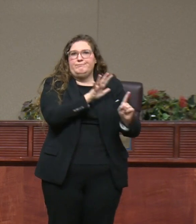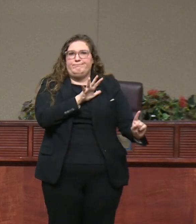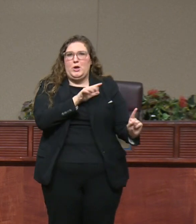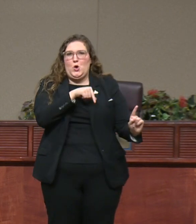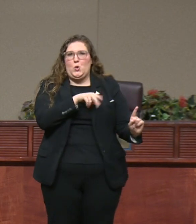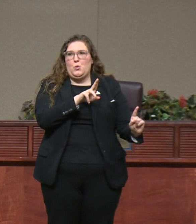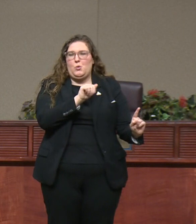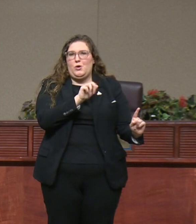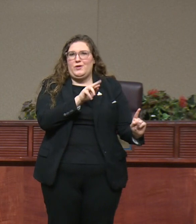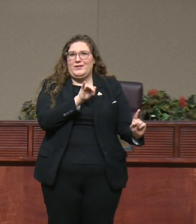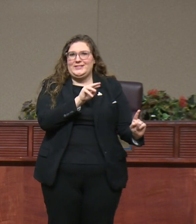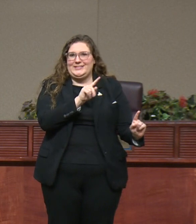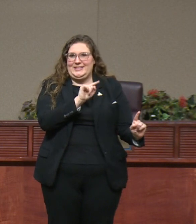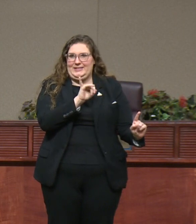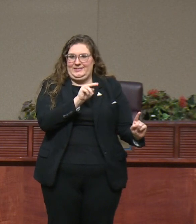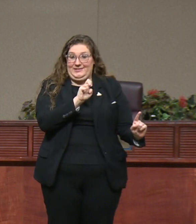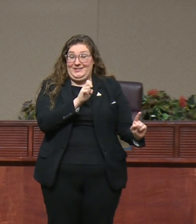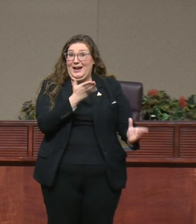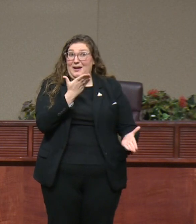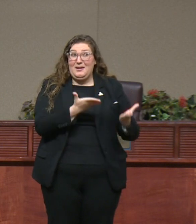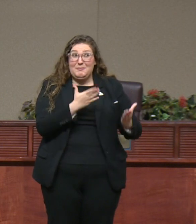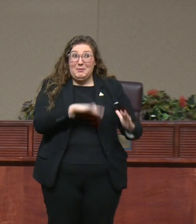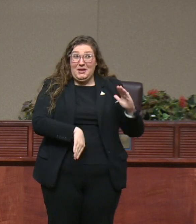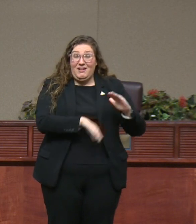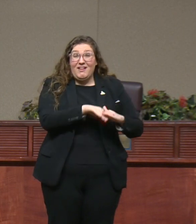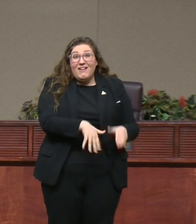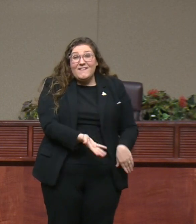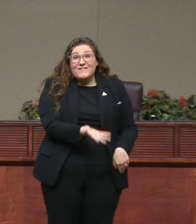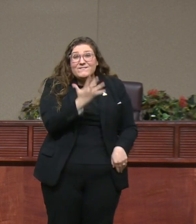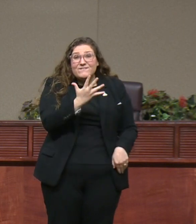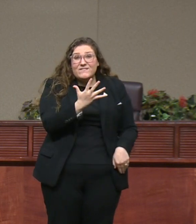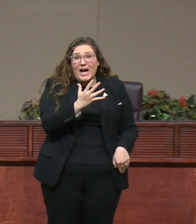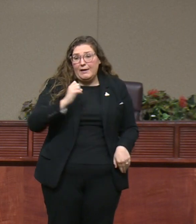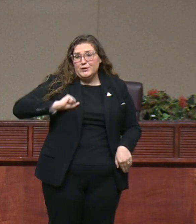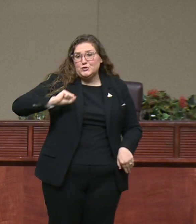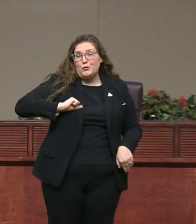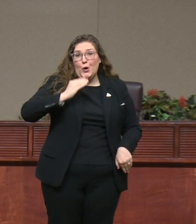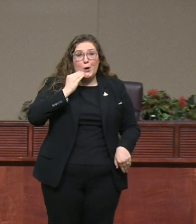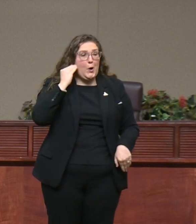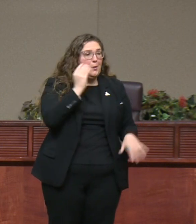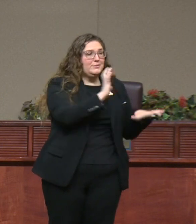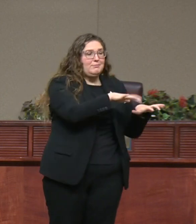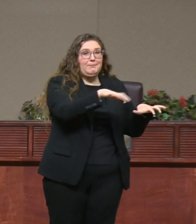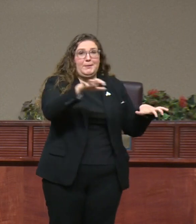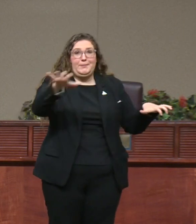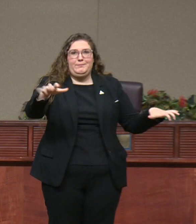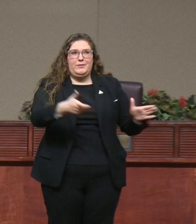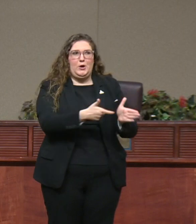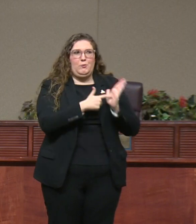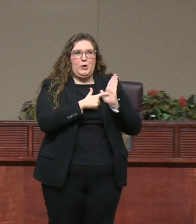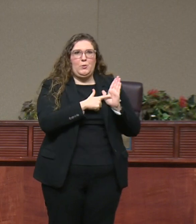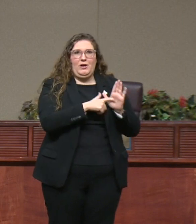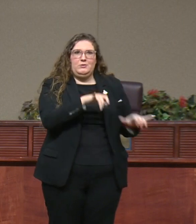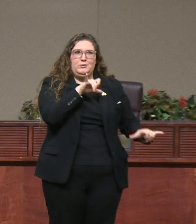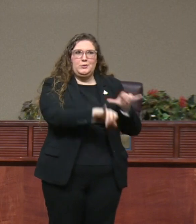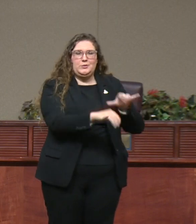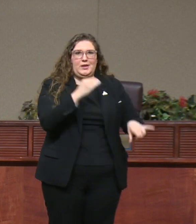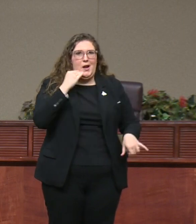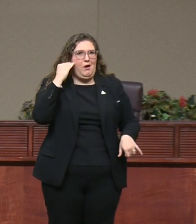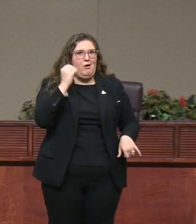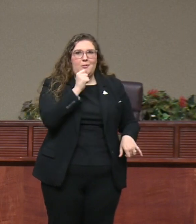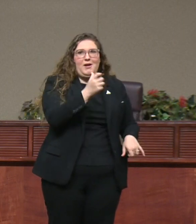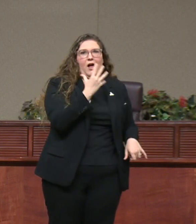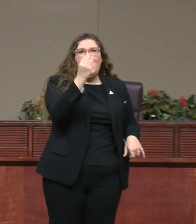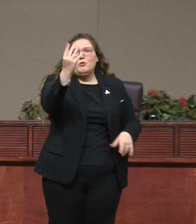could be up to 5 of those houses, and that will include the residents and the staff that work in some of those